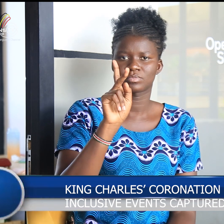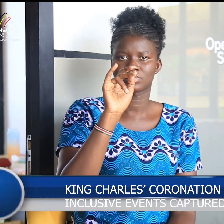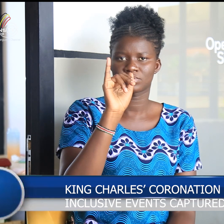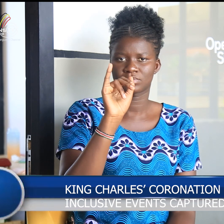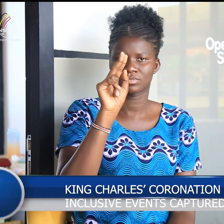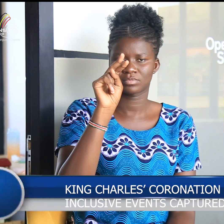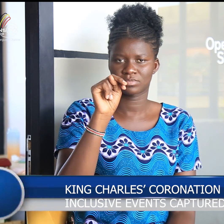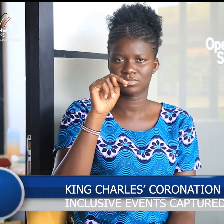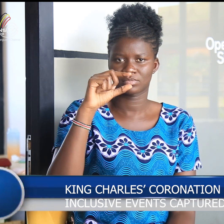Bingham.